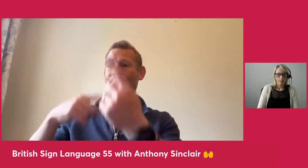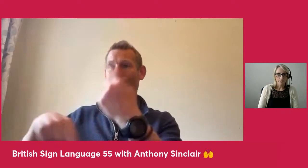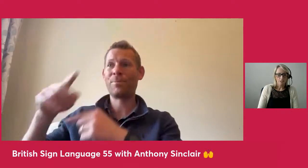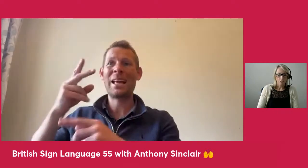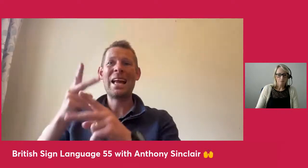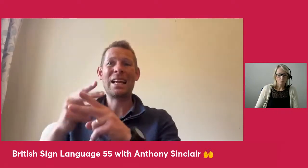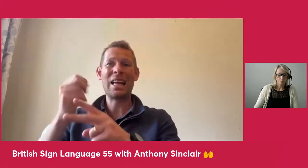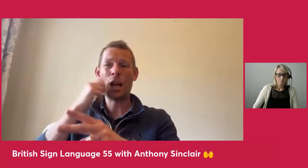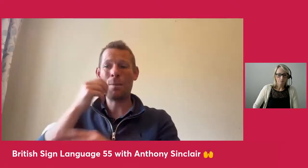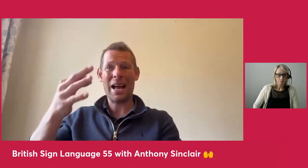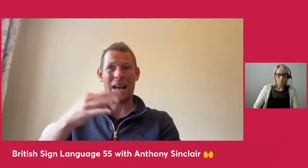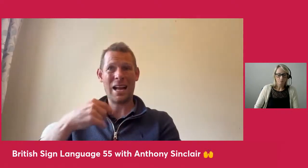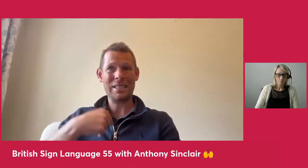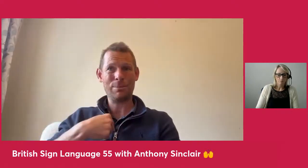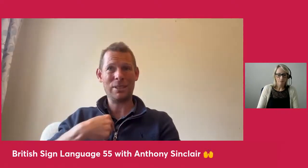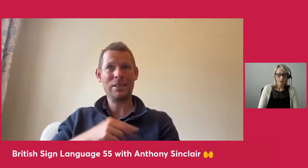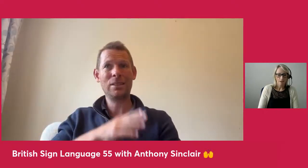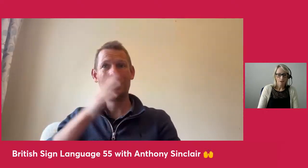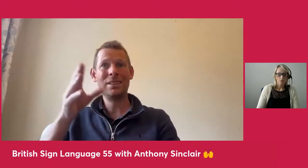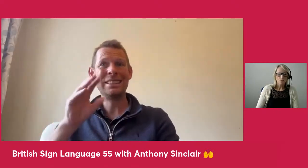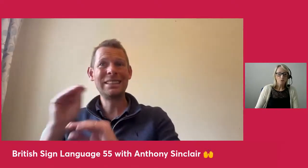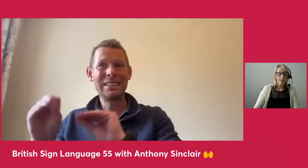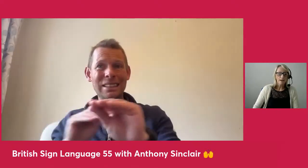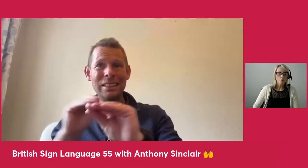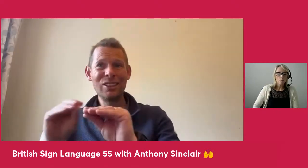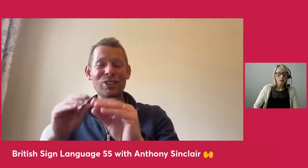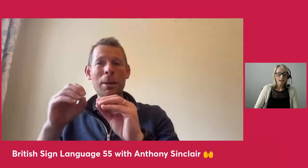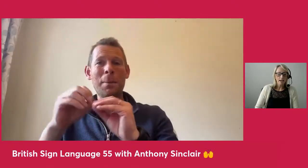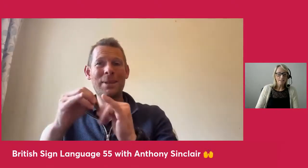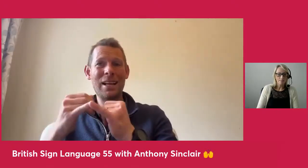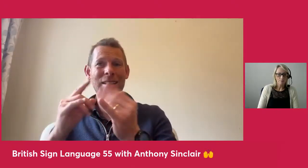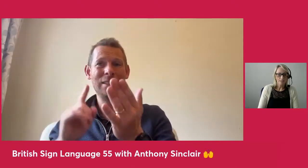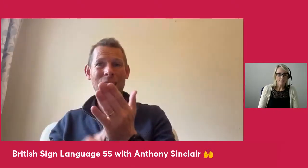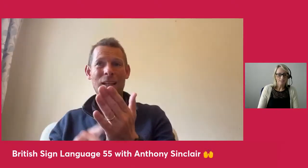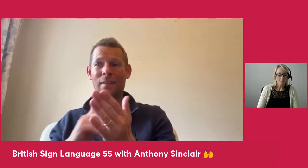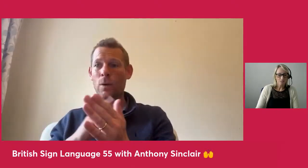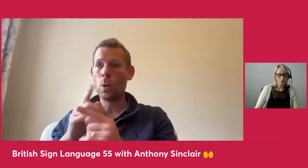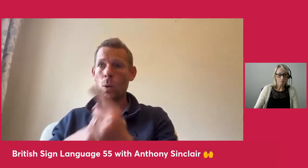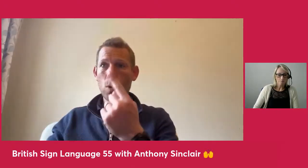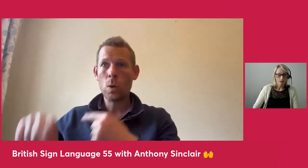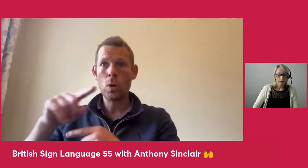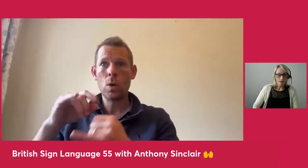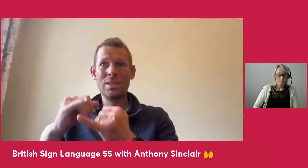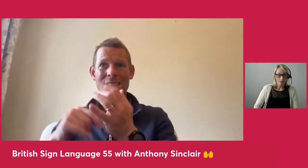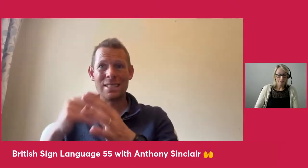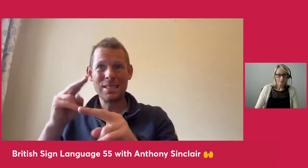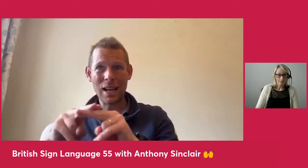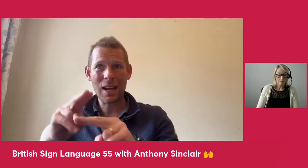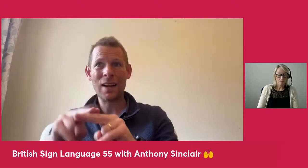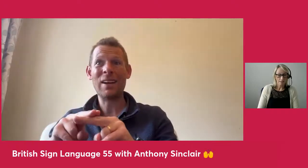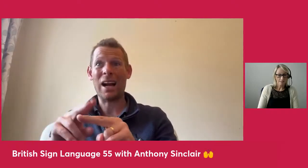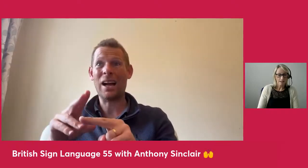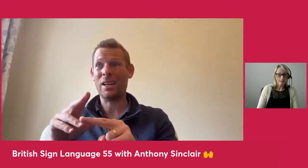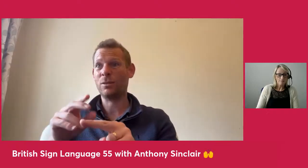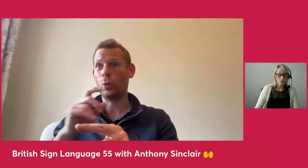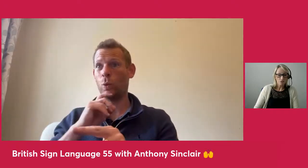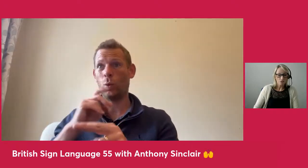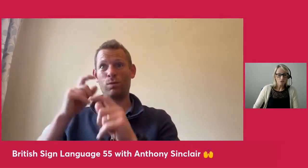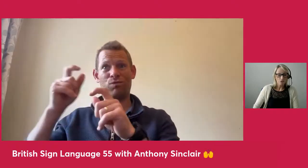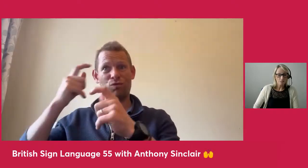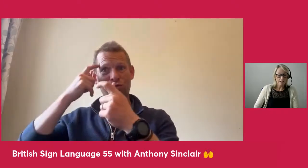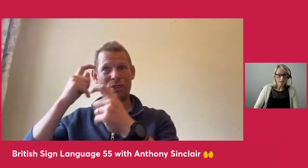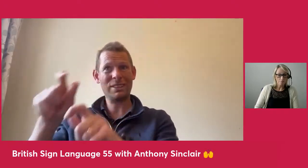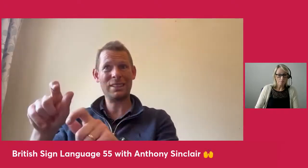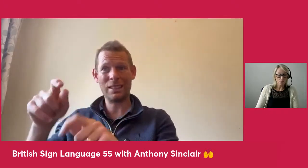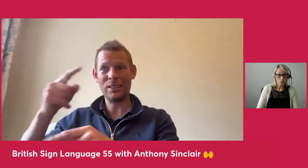of communication. So the care home had asked me to teach some basic BSL